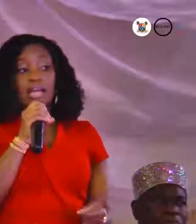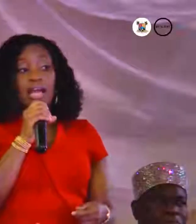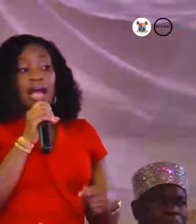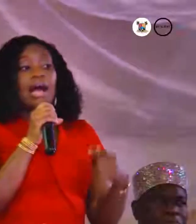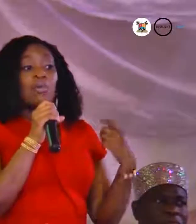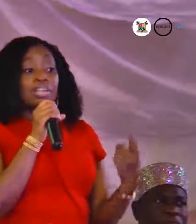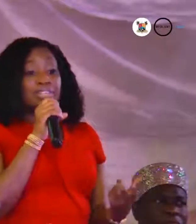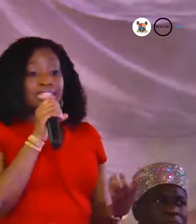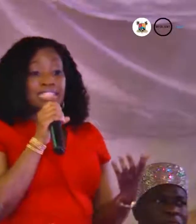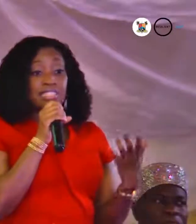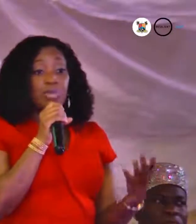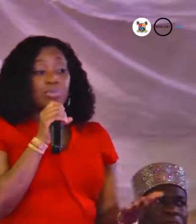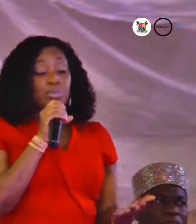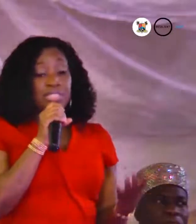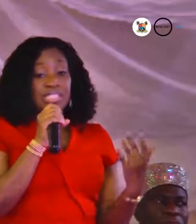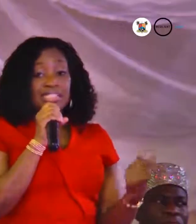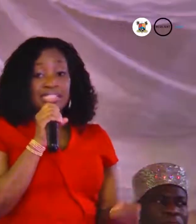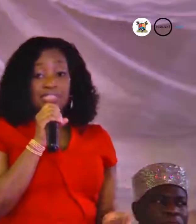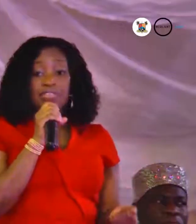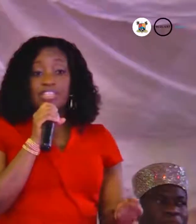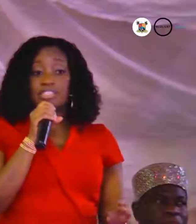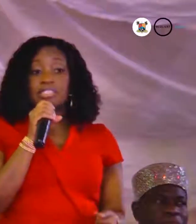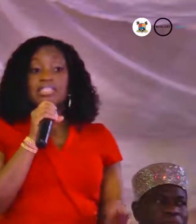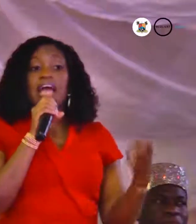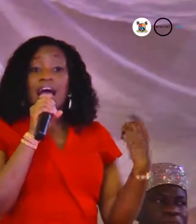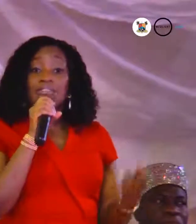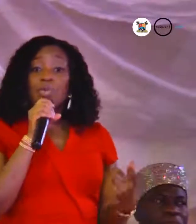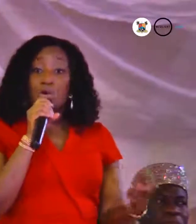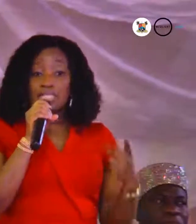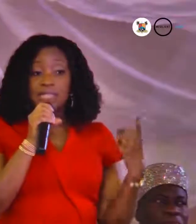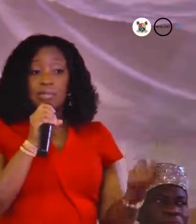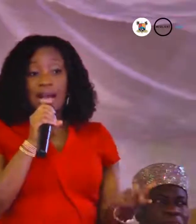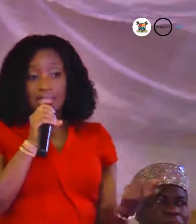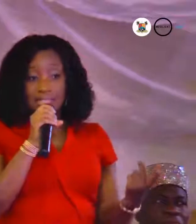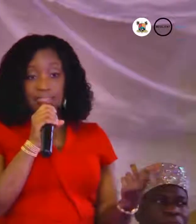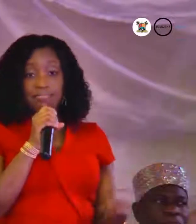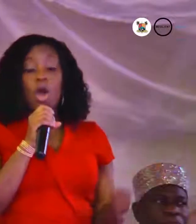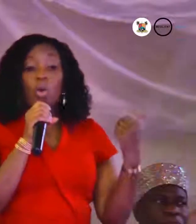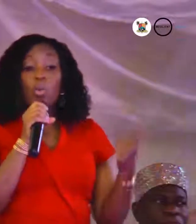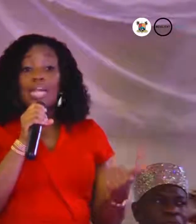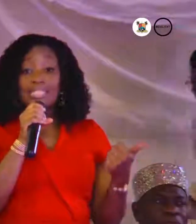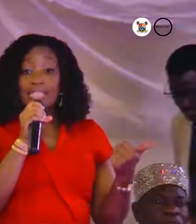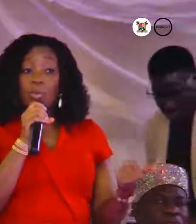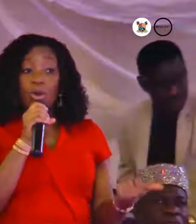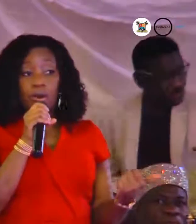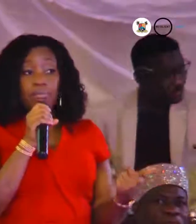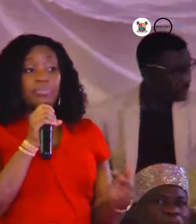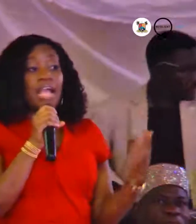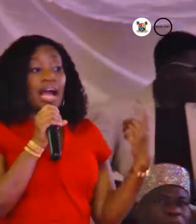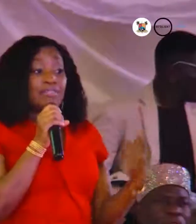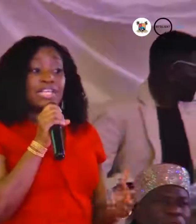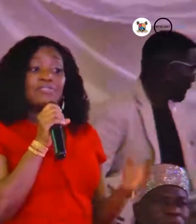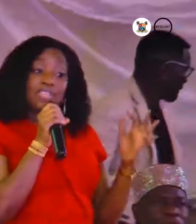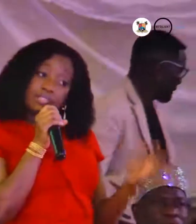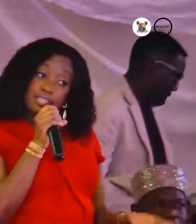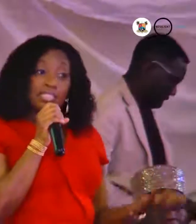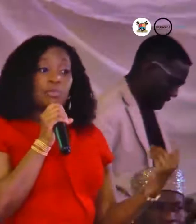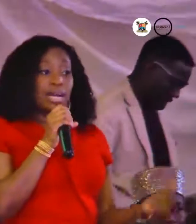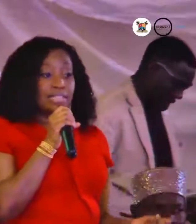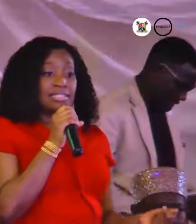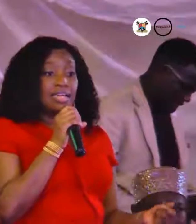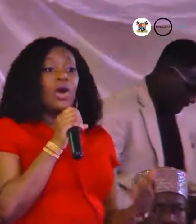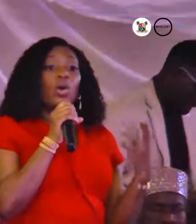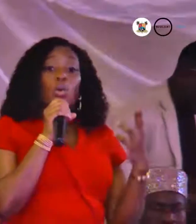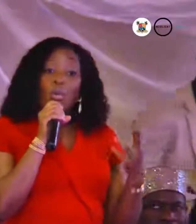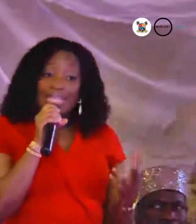experiences. Whatever it is that we're proposing as interventions, have they worked in the past? Why did they work? Have they failed in